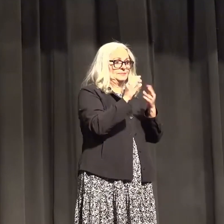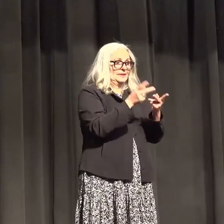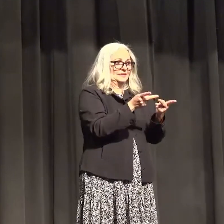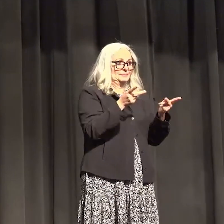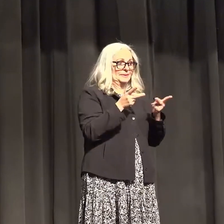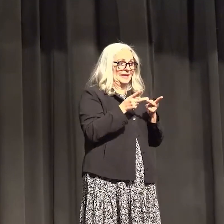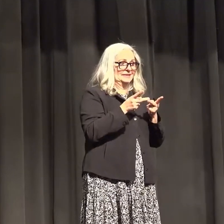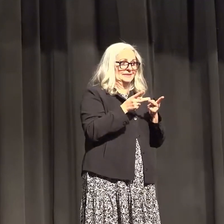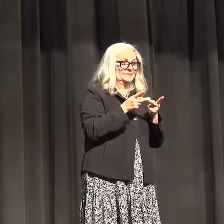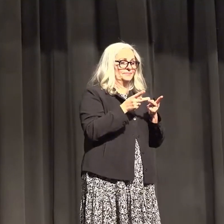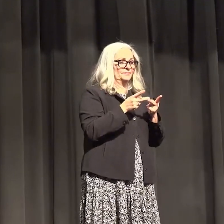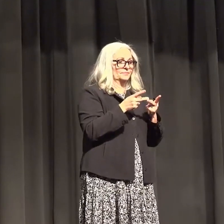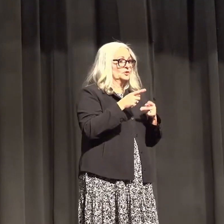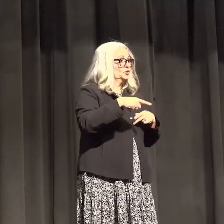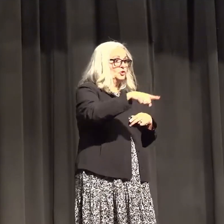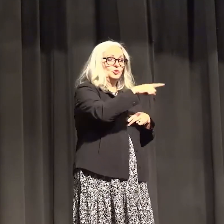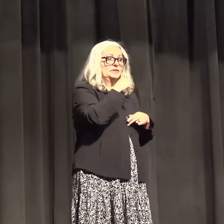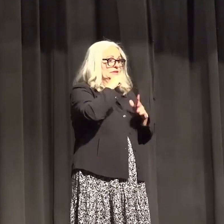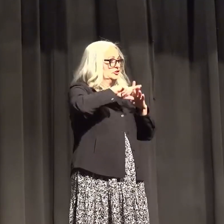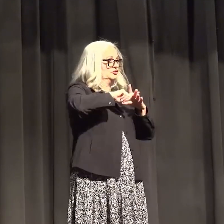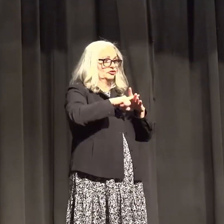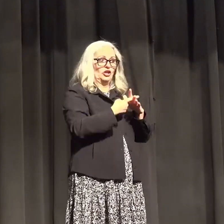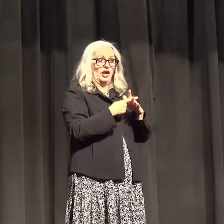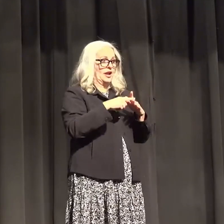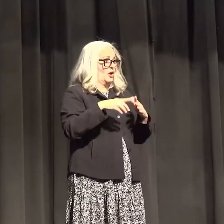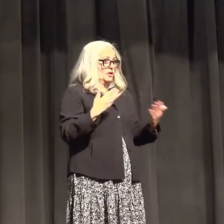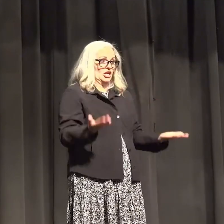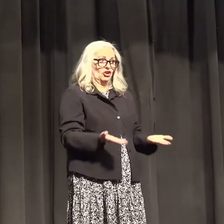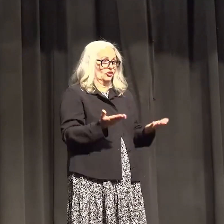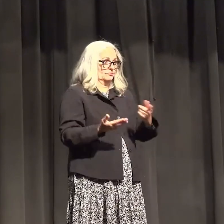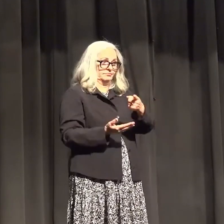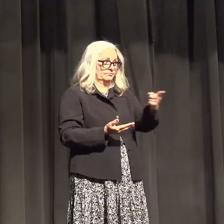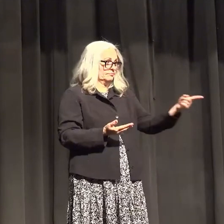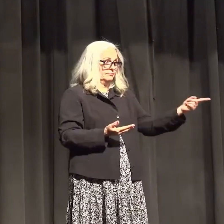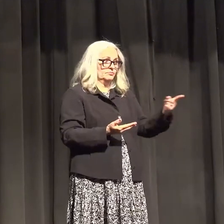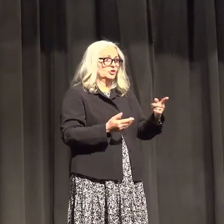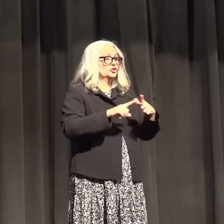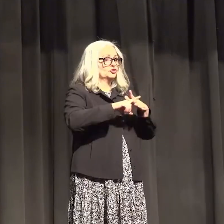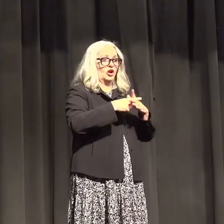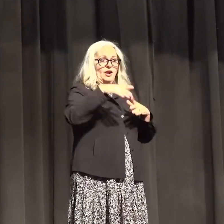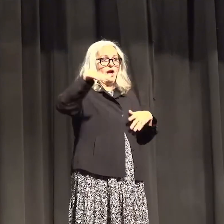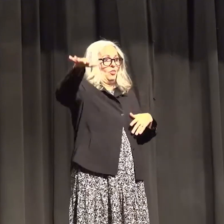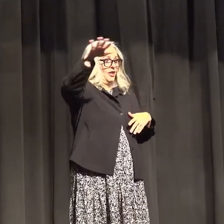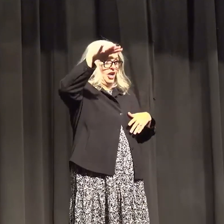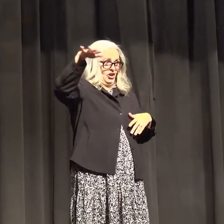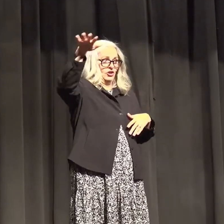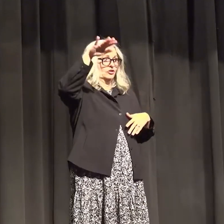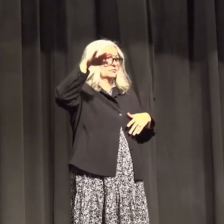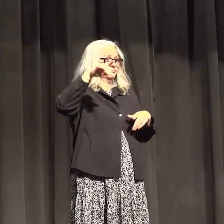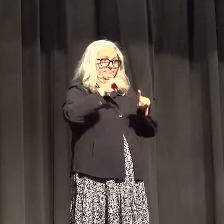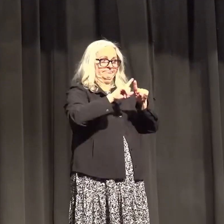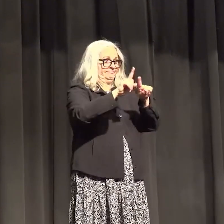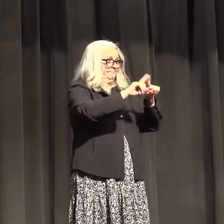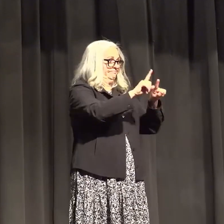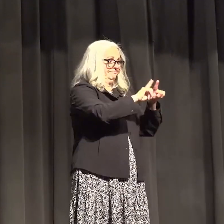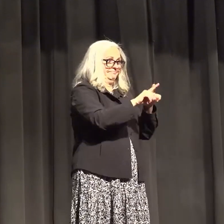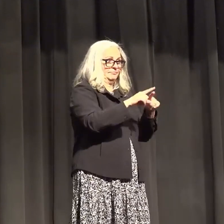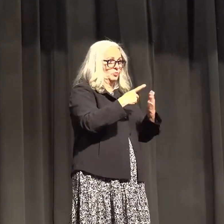This school is a very special place. You didn't start out here, any of you. You started out there, right, at